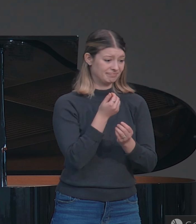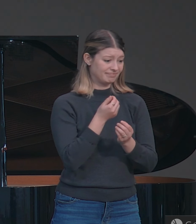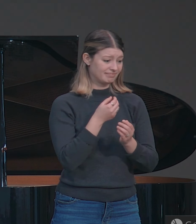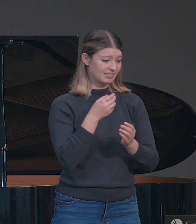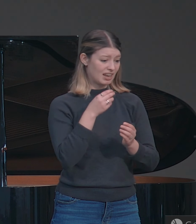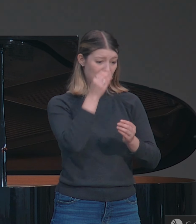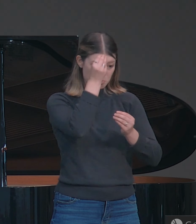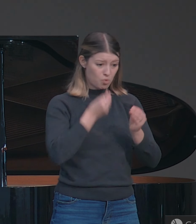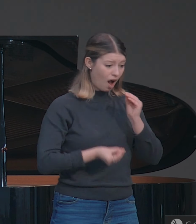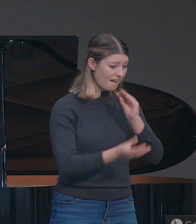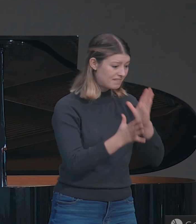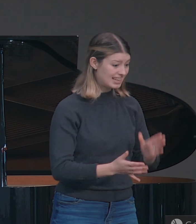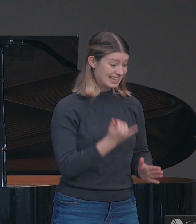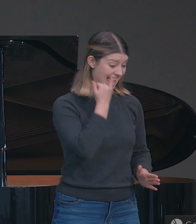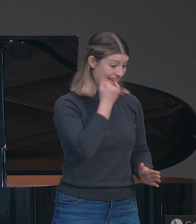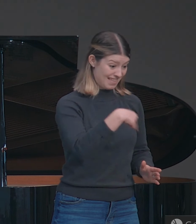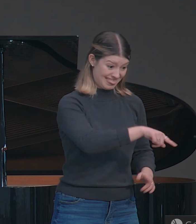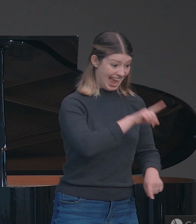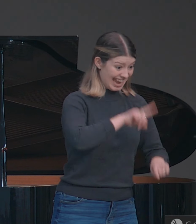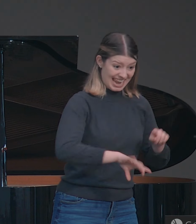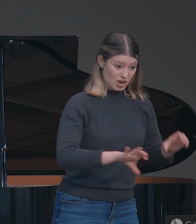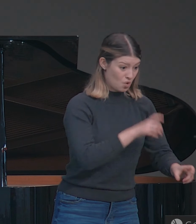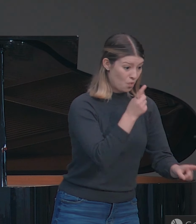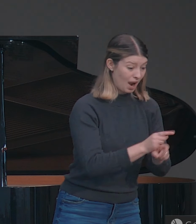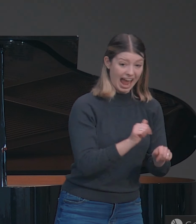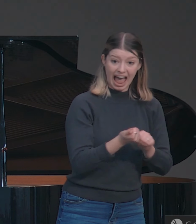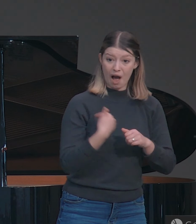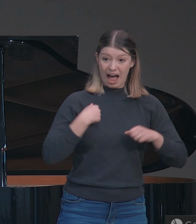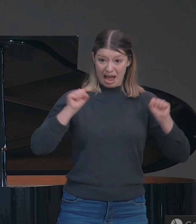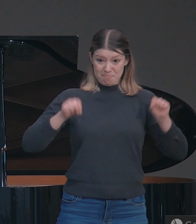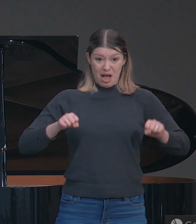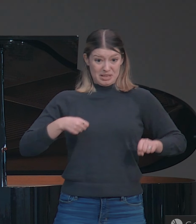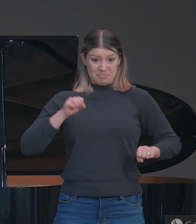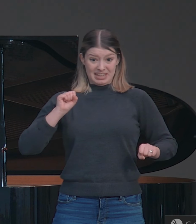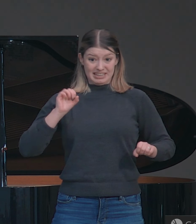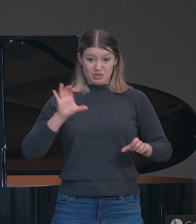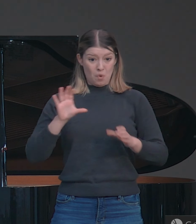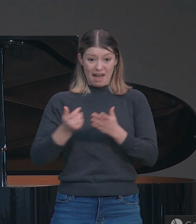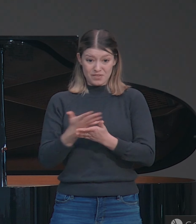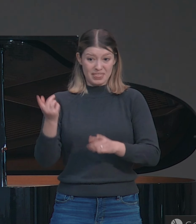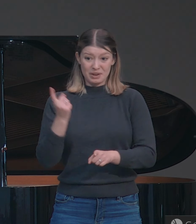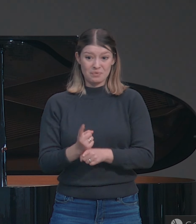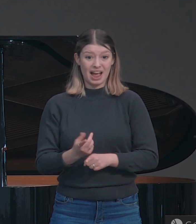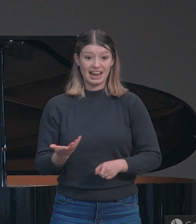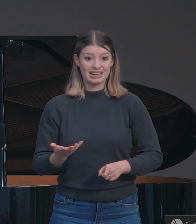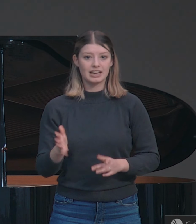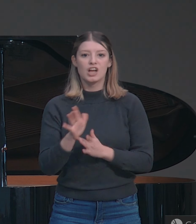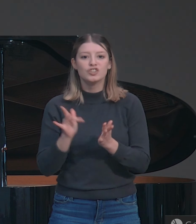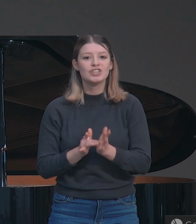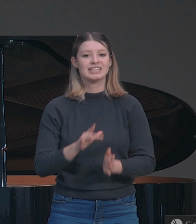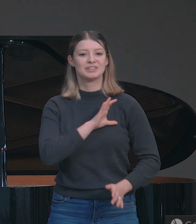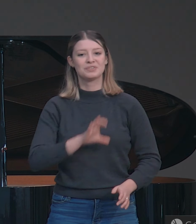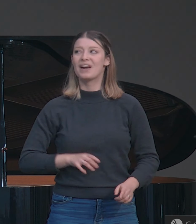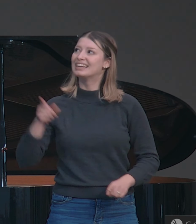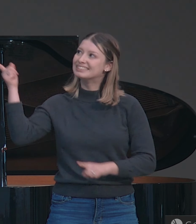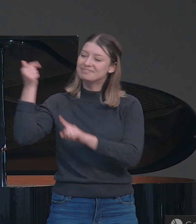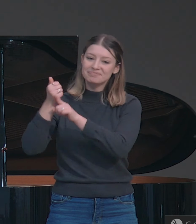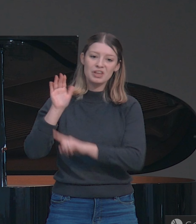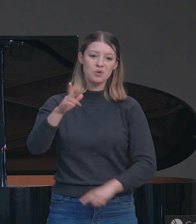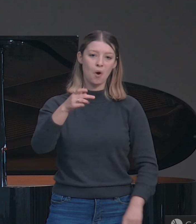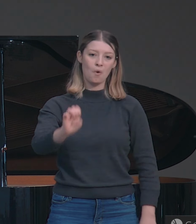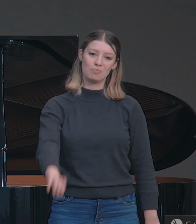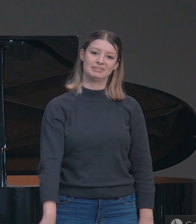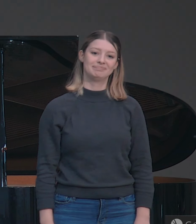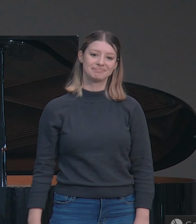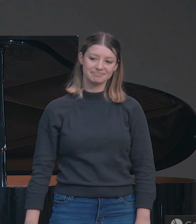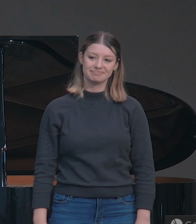revelation. If there's no hope for them, how is there any hope then for me? Jesus Christ is your hope.